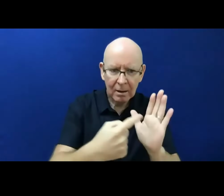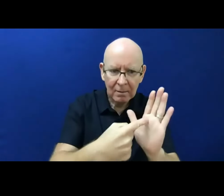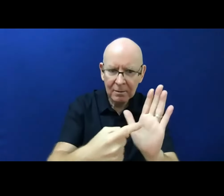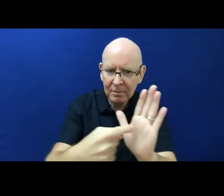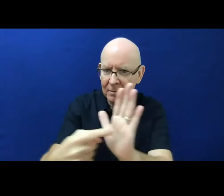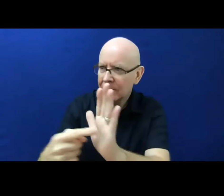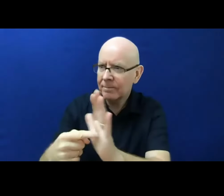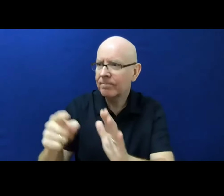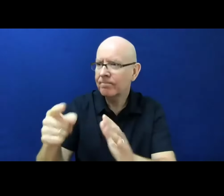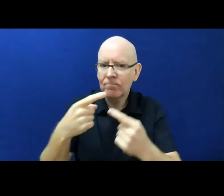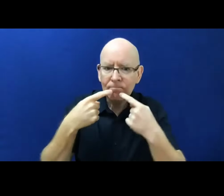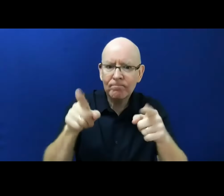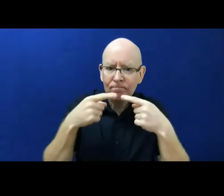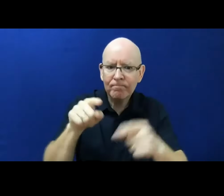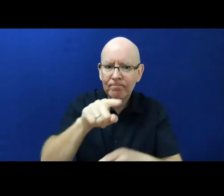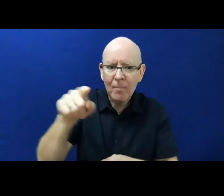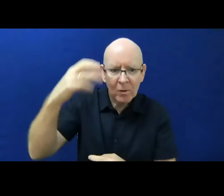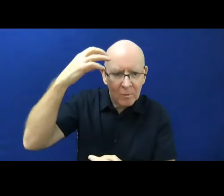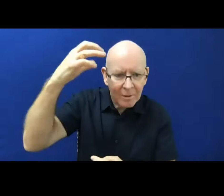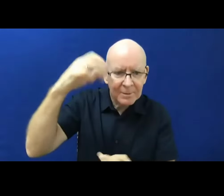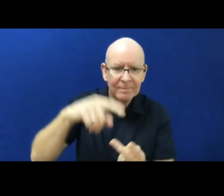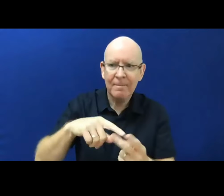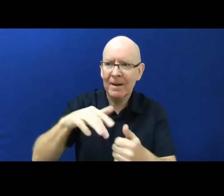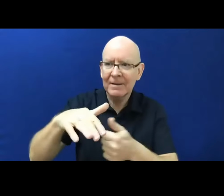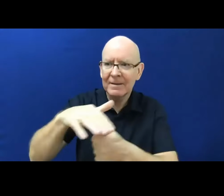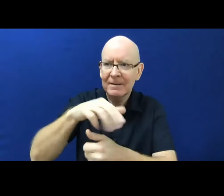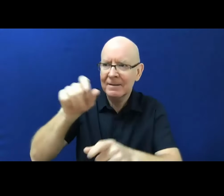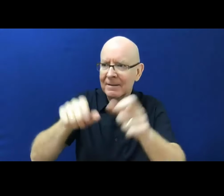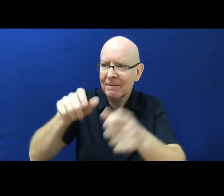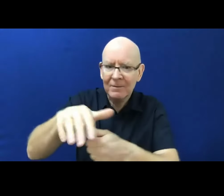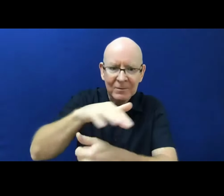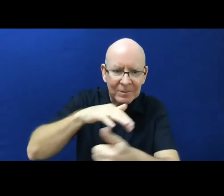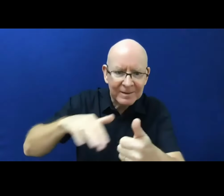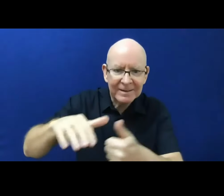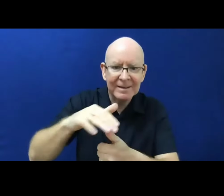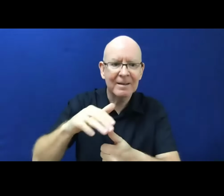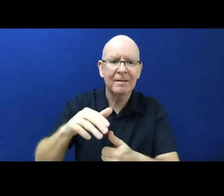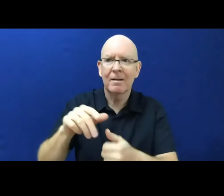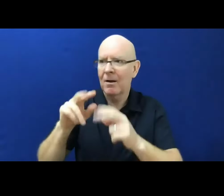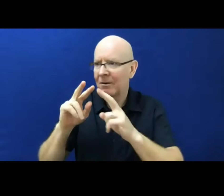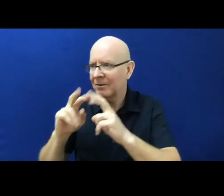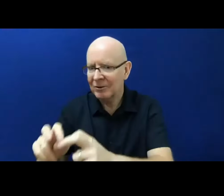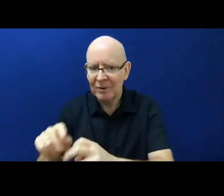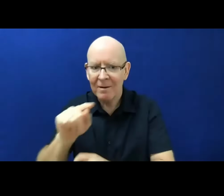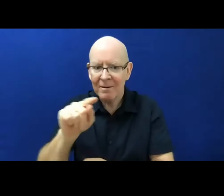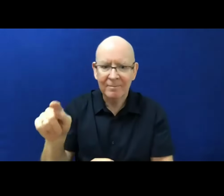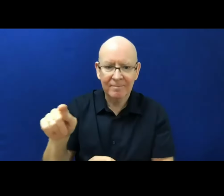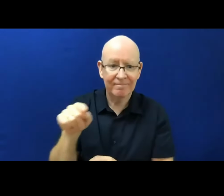and probably twice or 3 times as much alternative and shadow